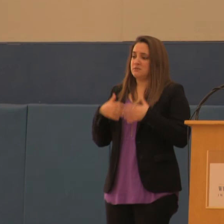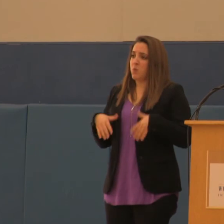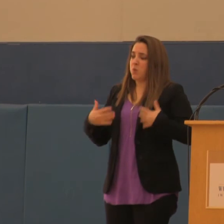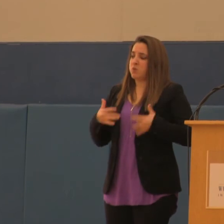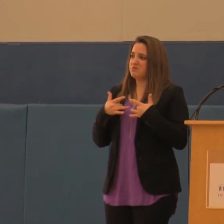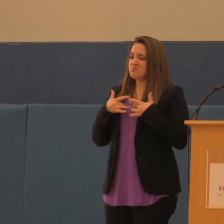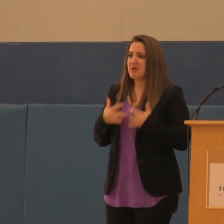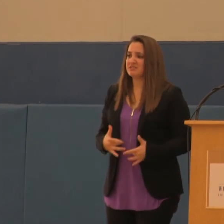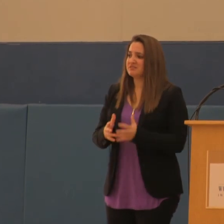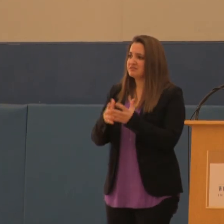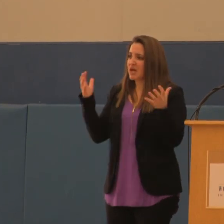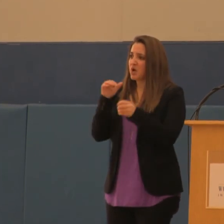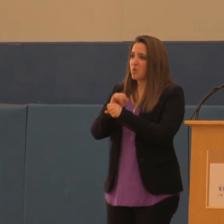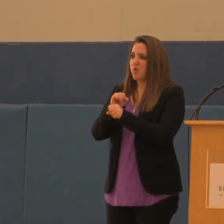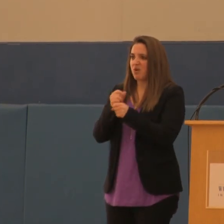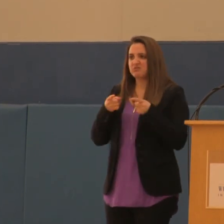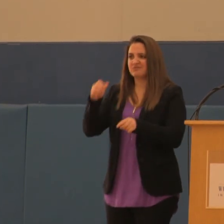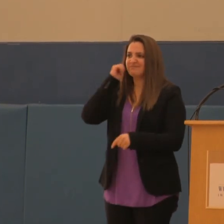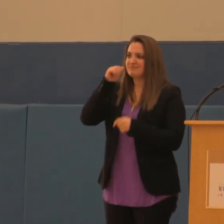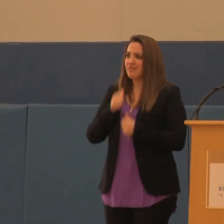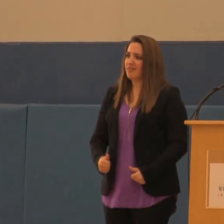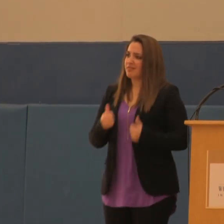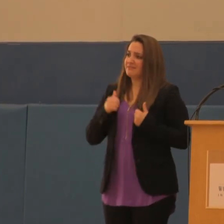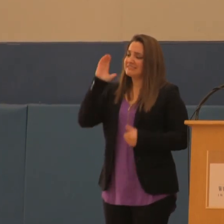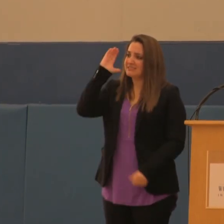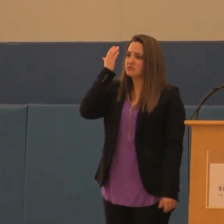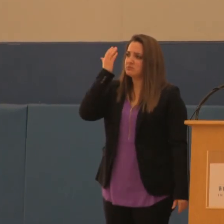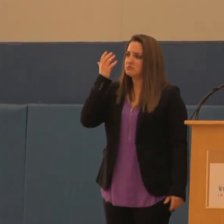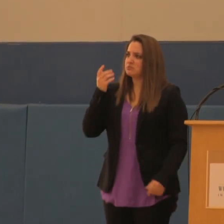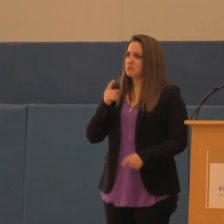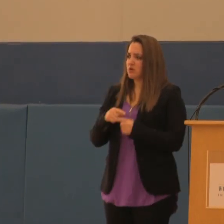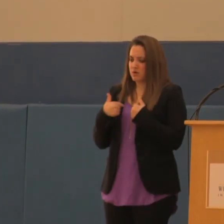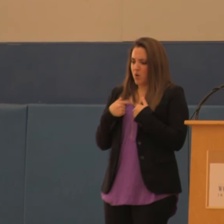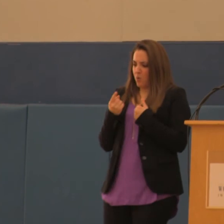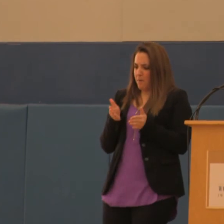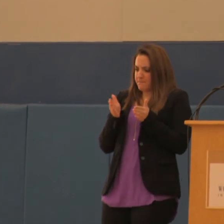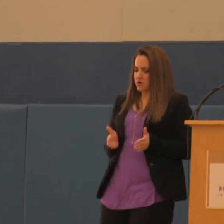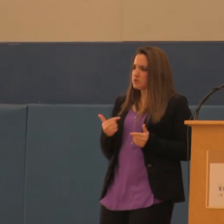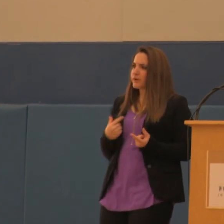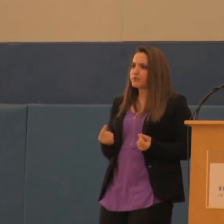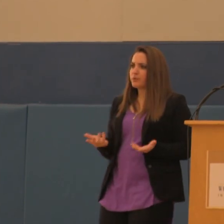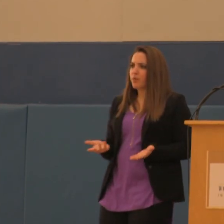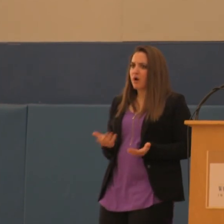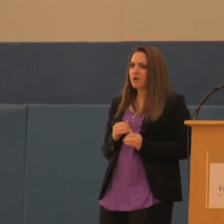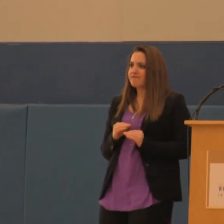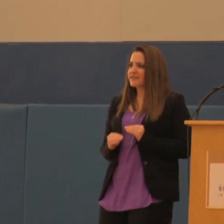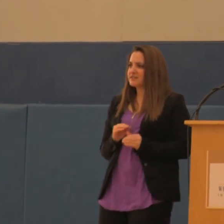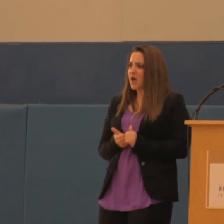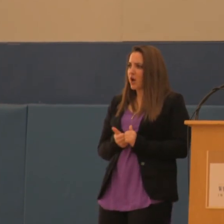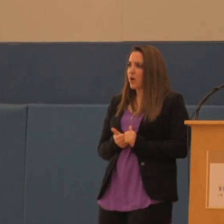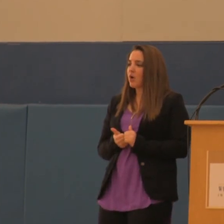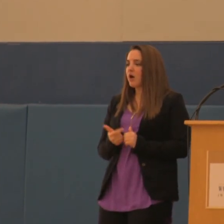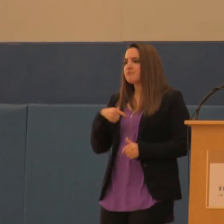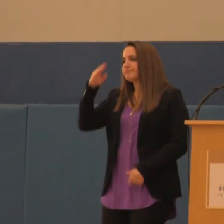too depressing as we go about our daily lives. What can one person possibly do? I'm